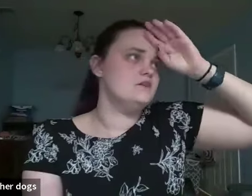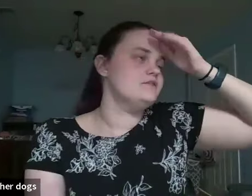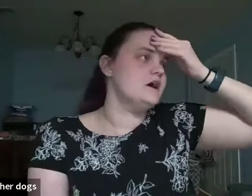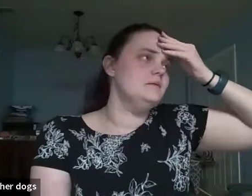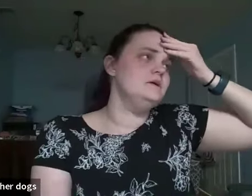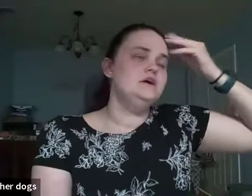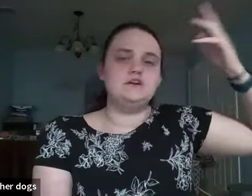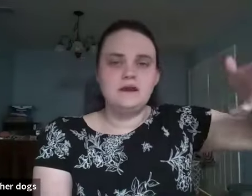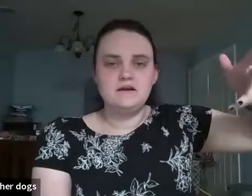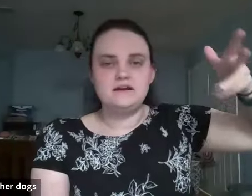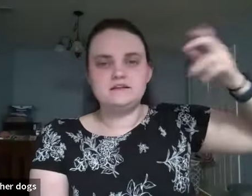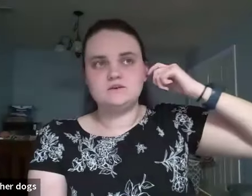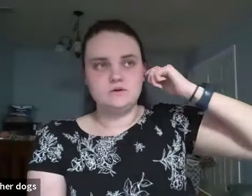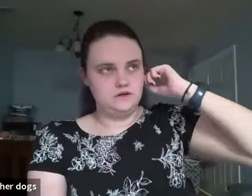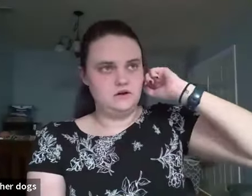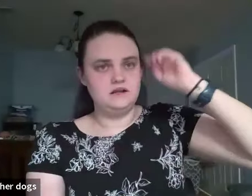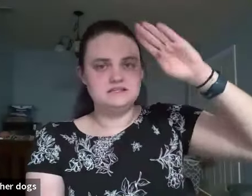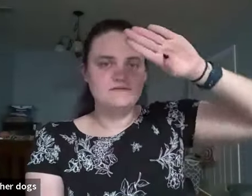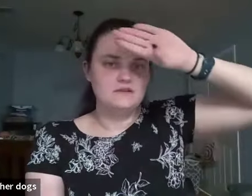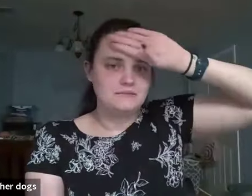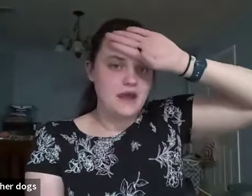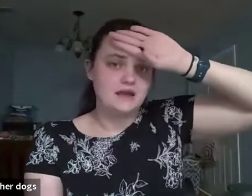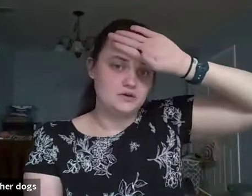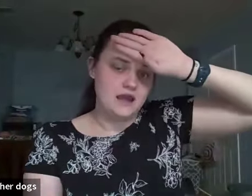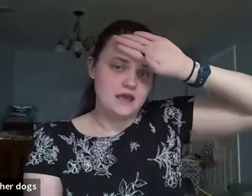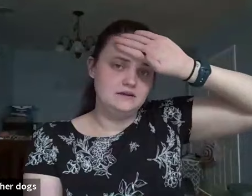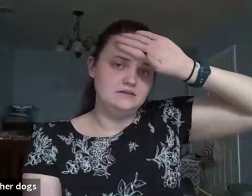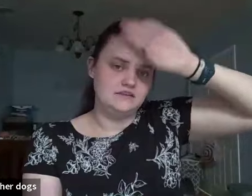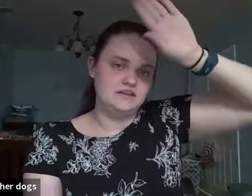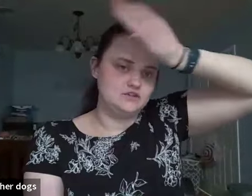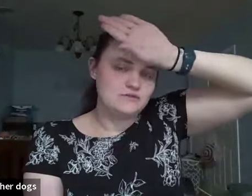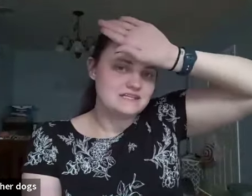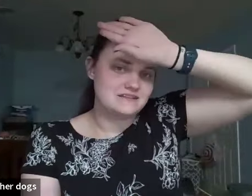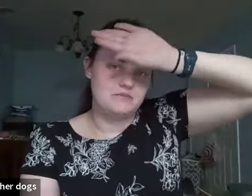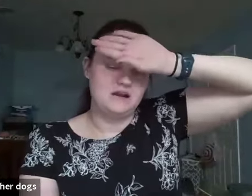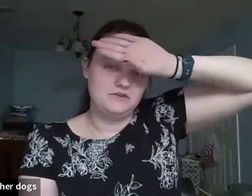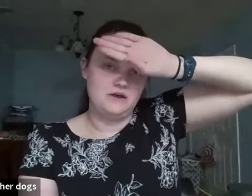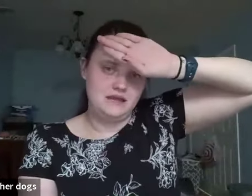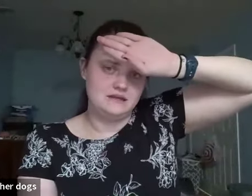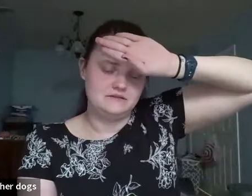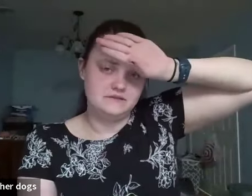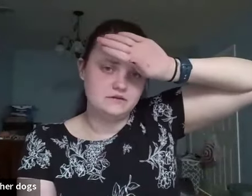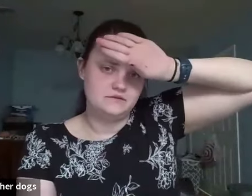if your parents or your guardians ever like pat your head, like they do this like the back of their hand to feel if you